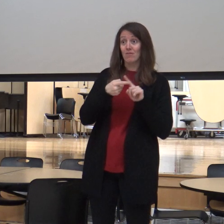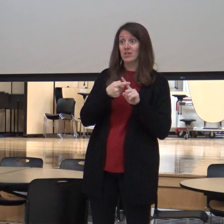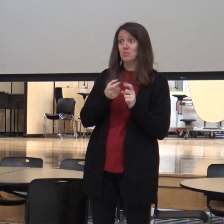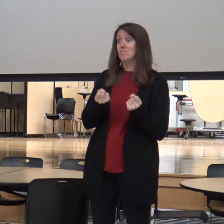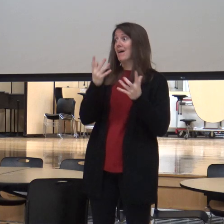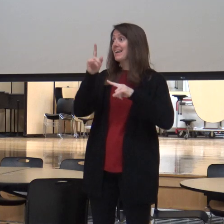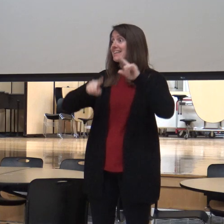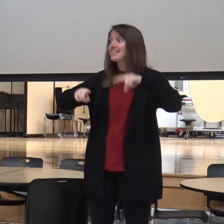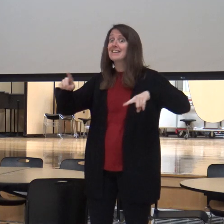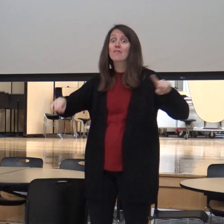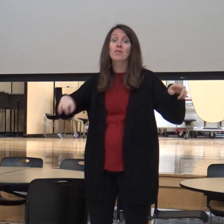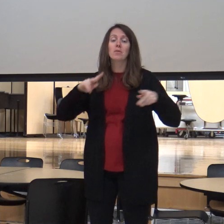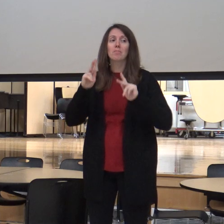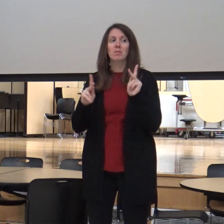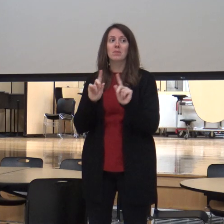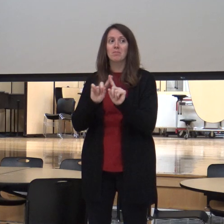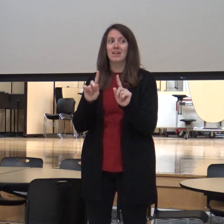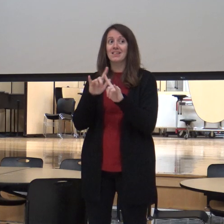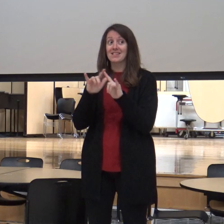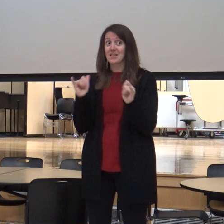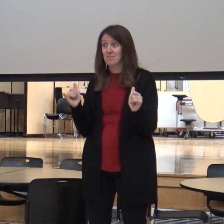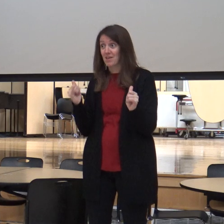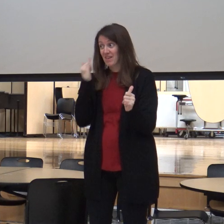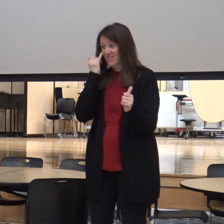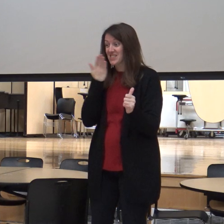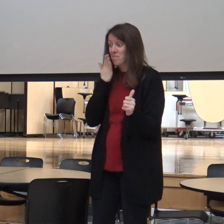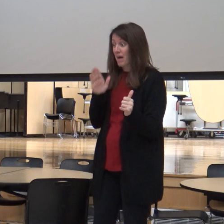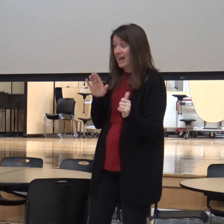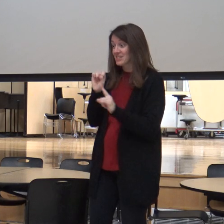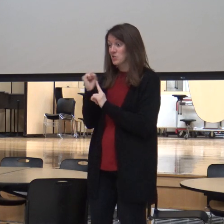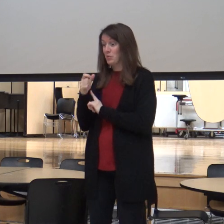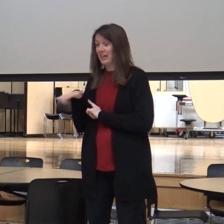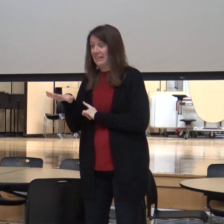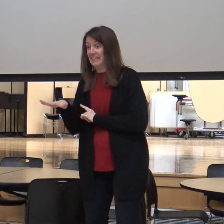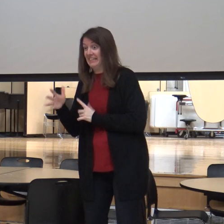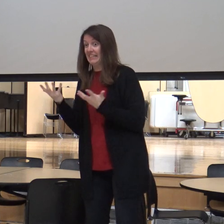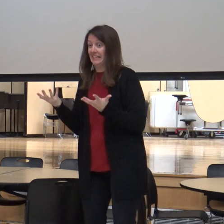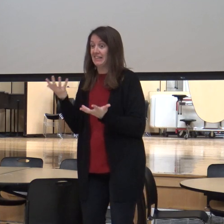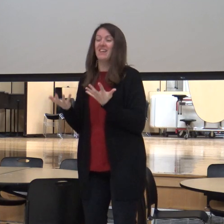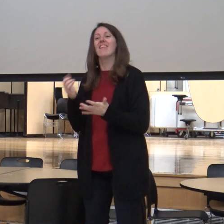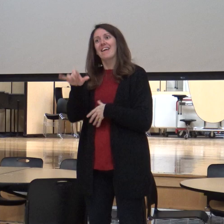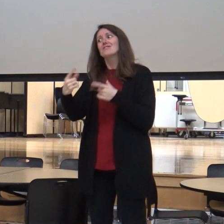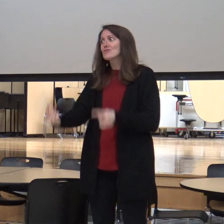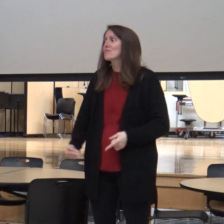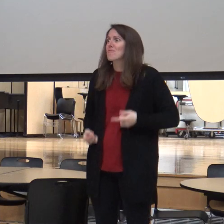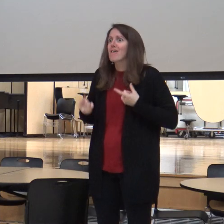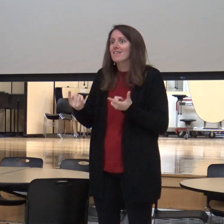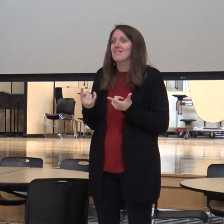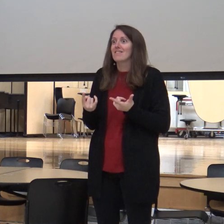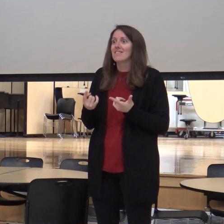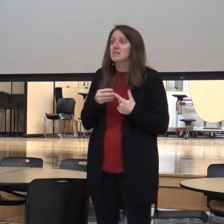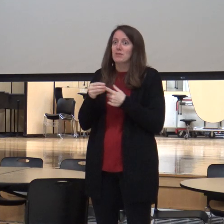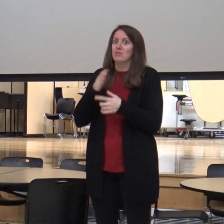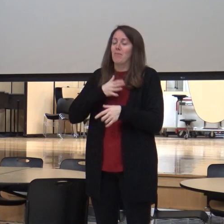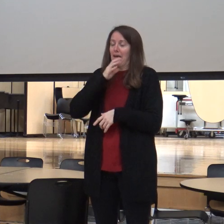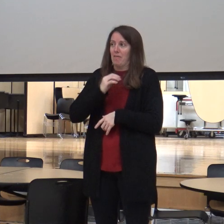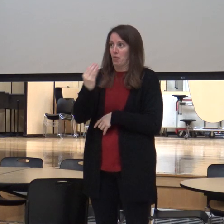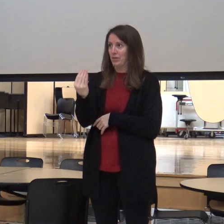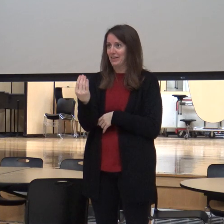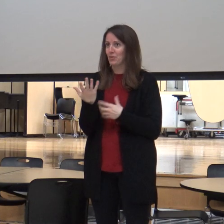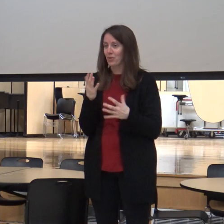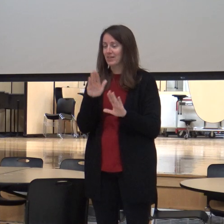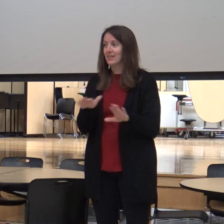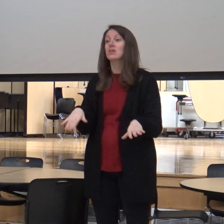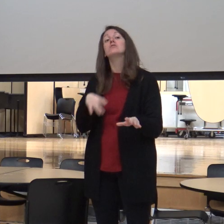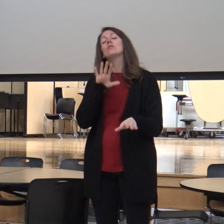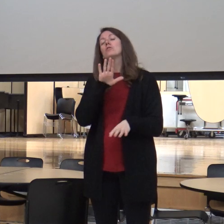of people, but yep. at the same time, if it's a really, you know what I mean? Like how I'm struggling with that a little bit, especially yeah. at 14 years of age. And yeah, so she's